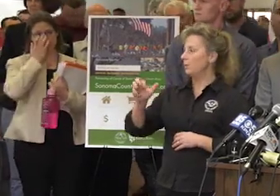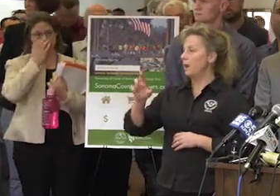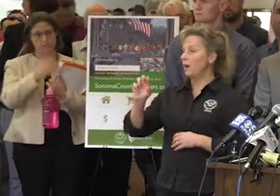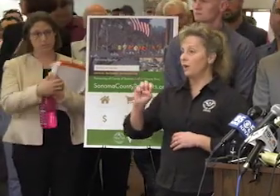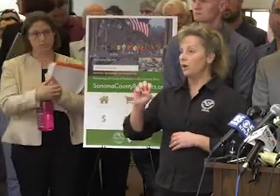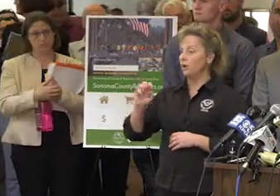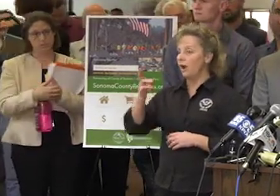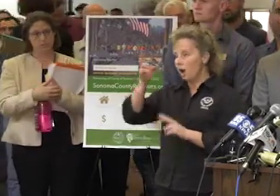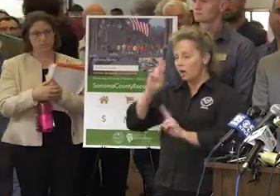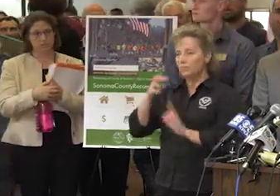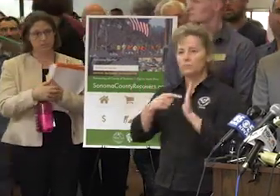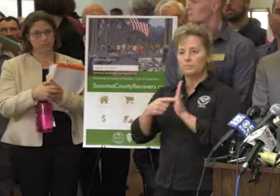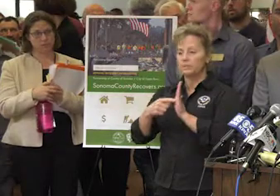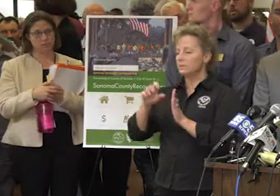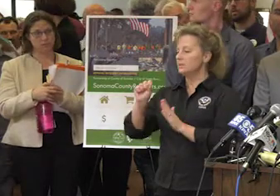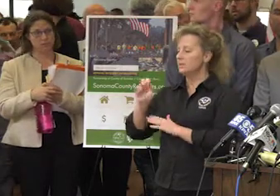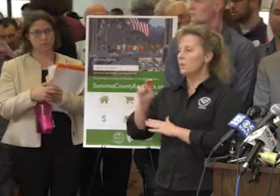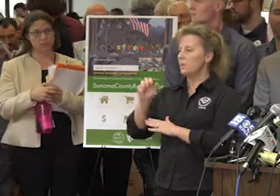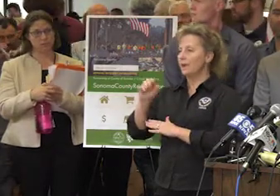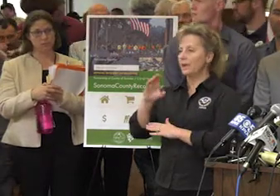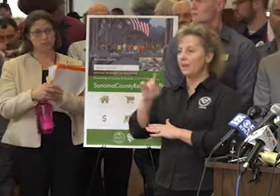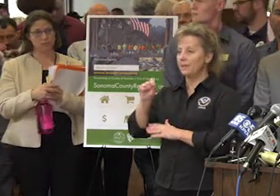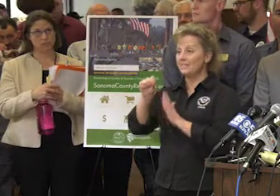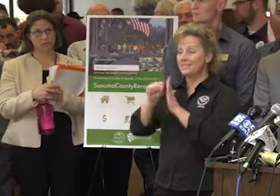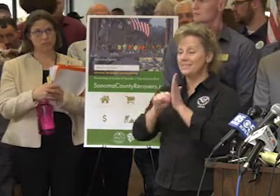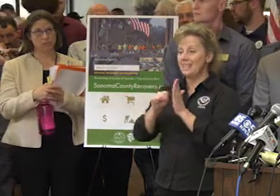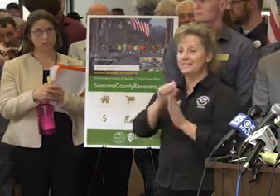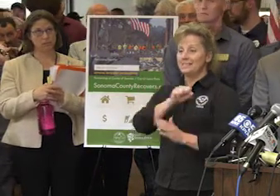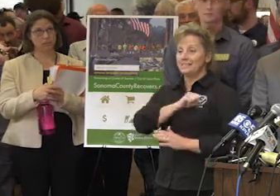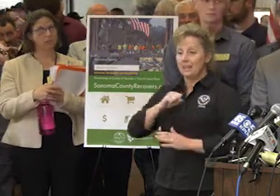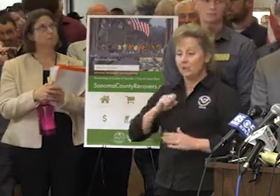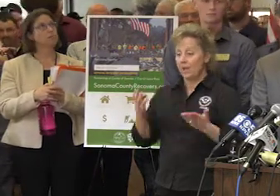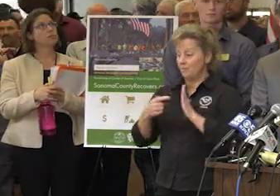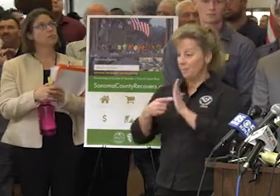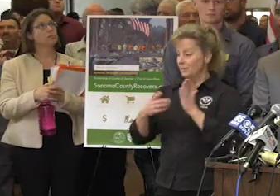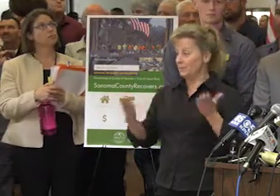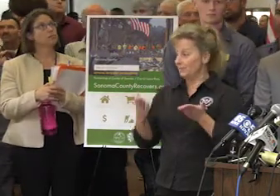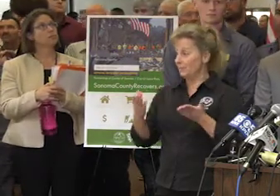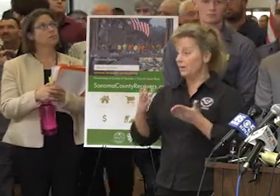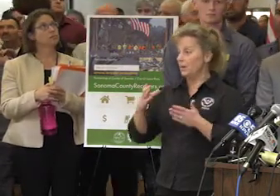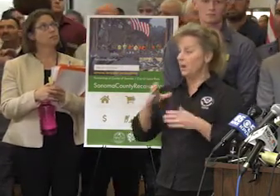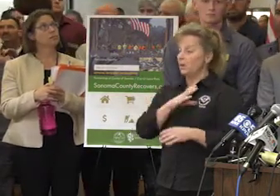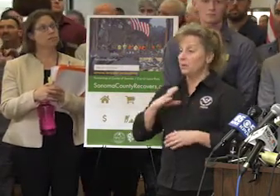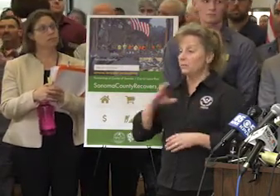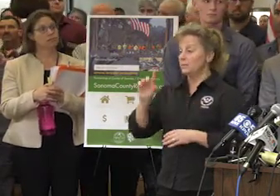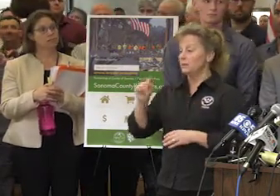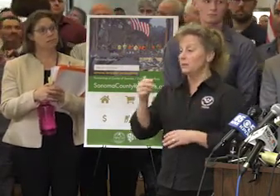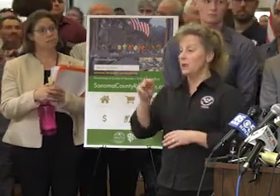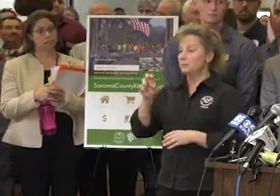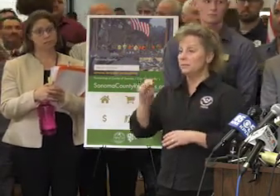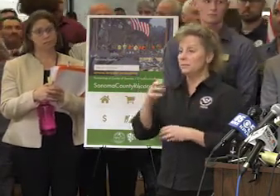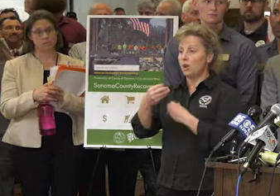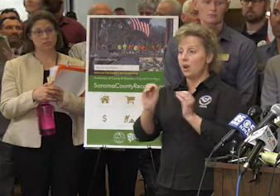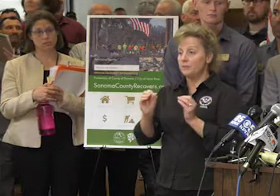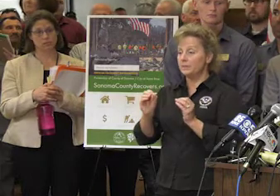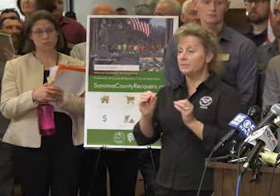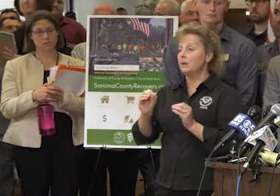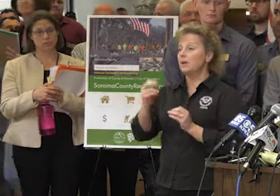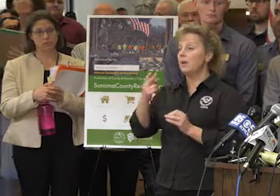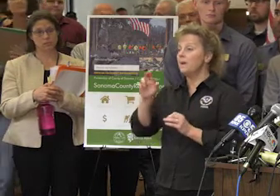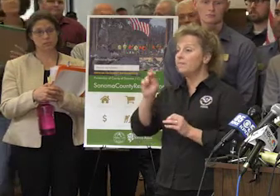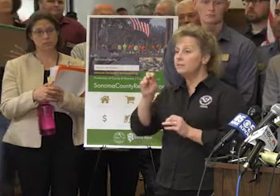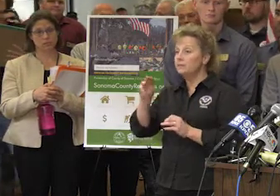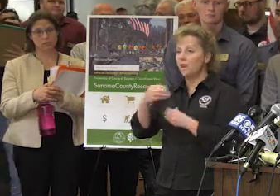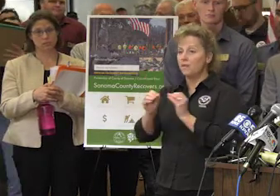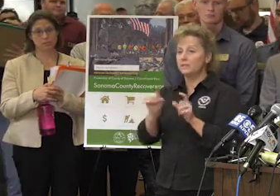Honored to be able to represent Sonoma County in the State Senate. We have representatives from Congressman Thompson's office here, Congressman Huffman's office